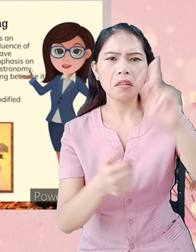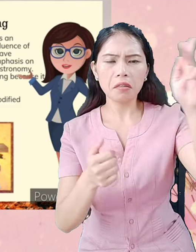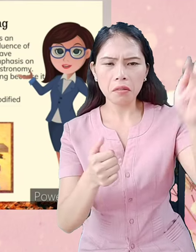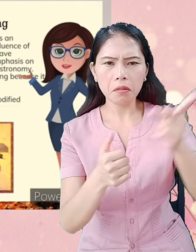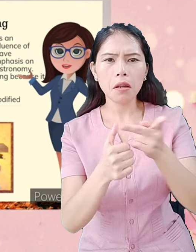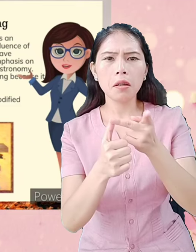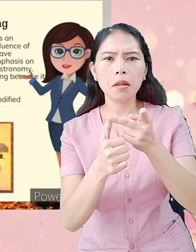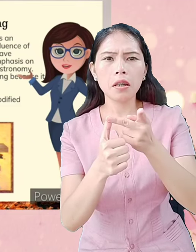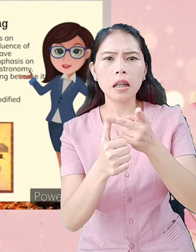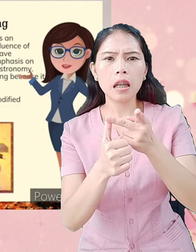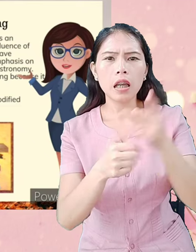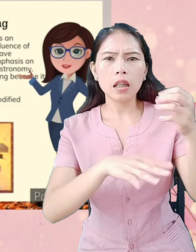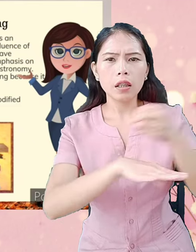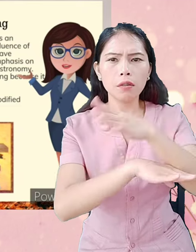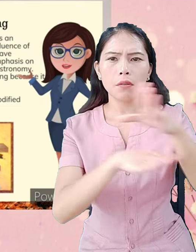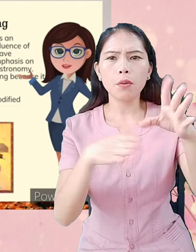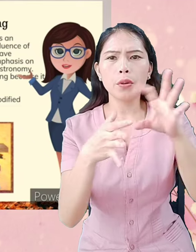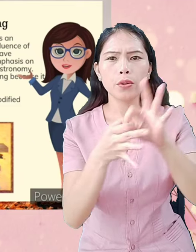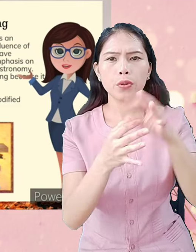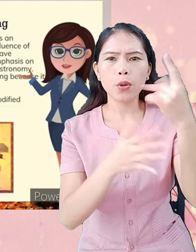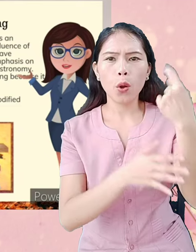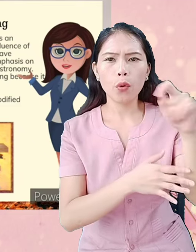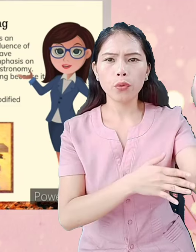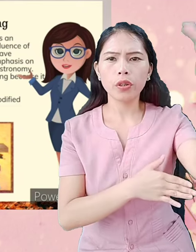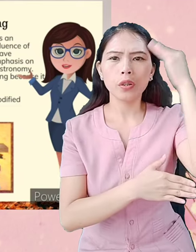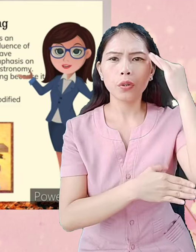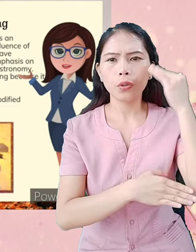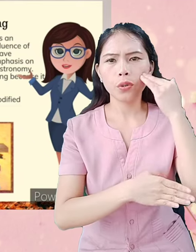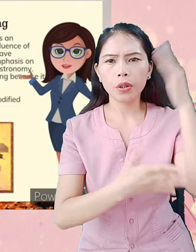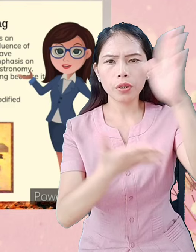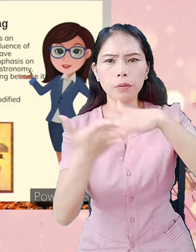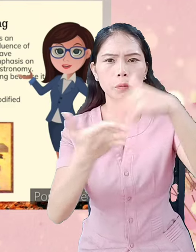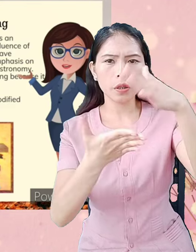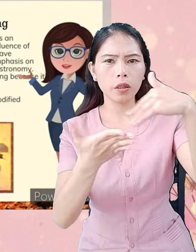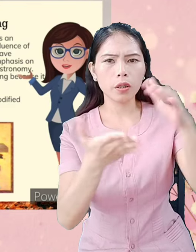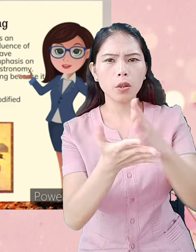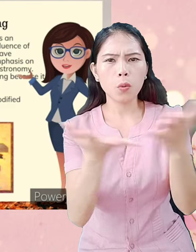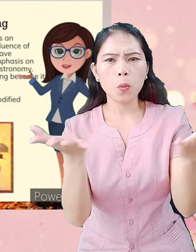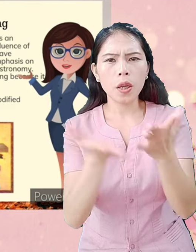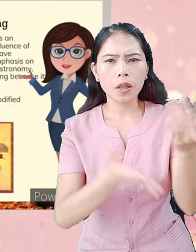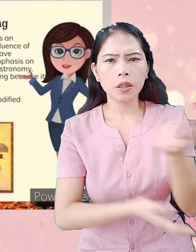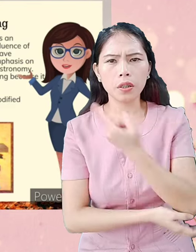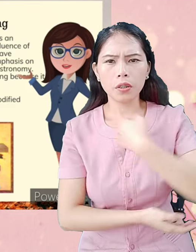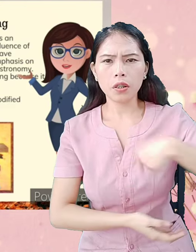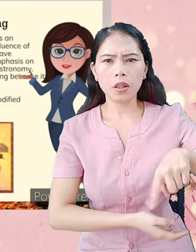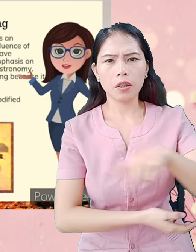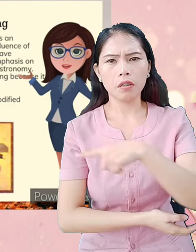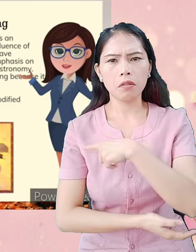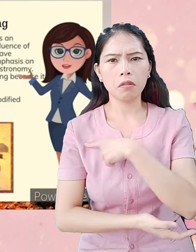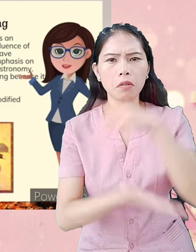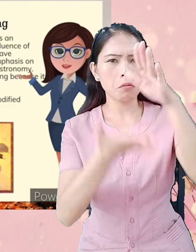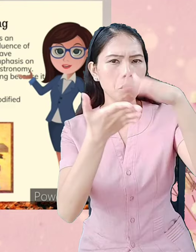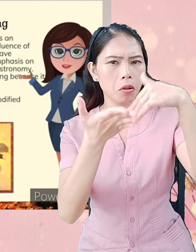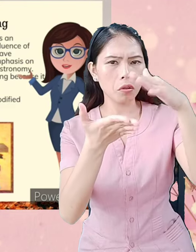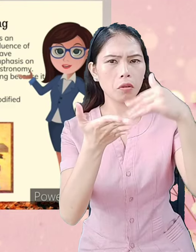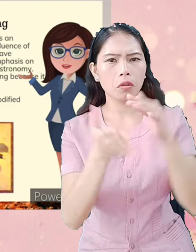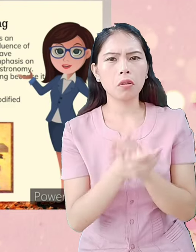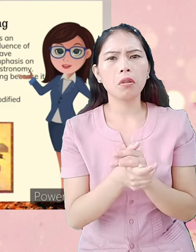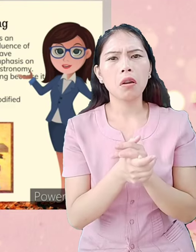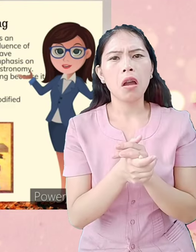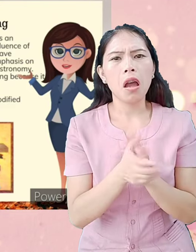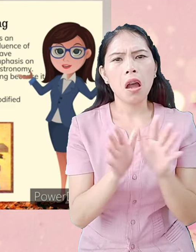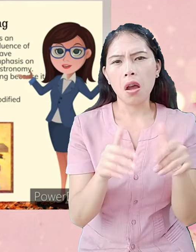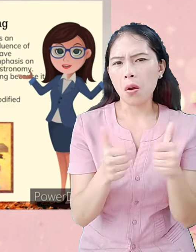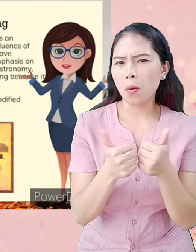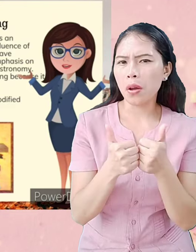the primary influence of Korean paintings were the Chinese paintings.